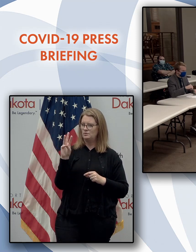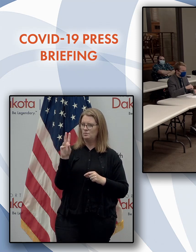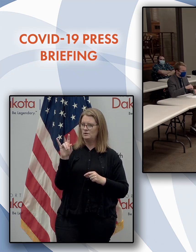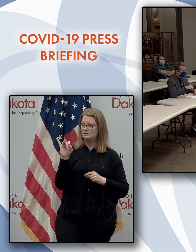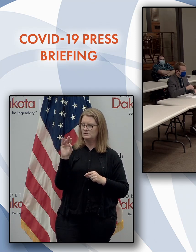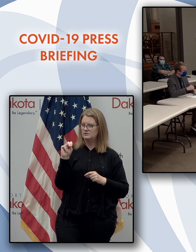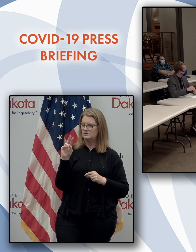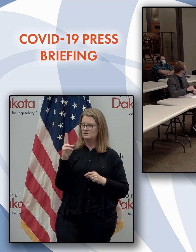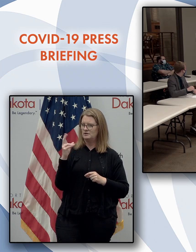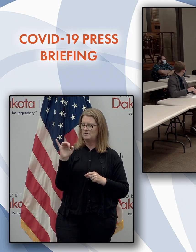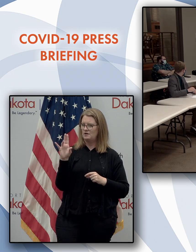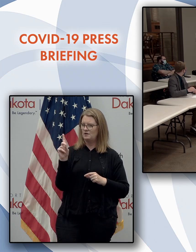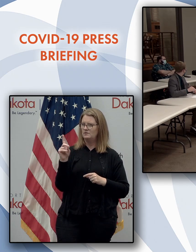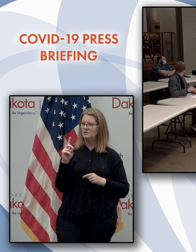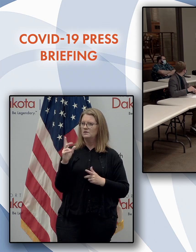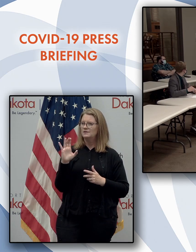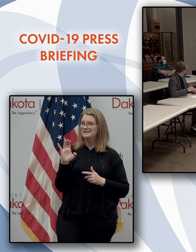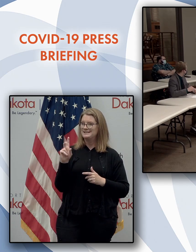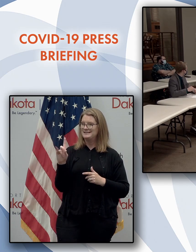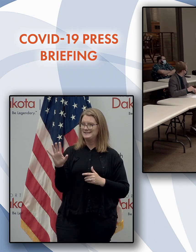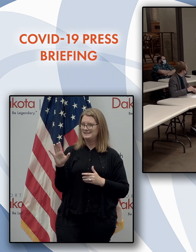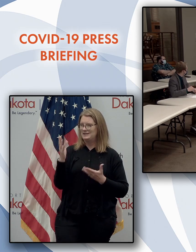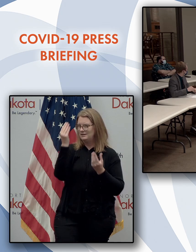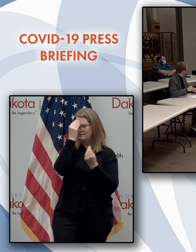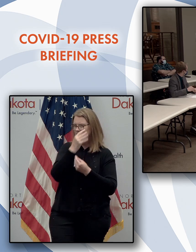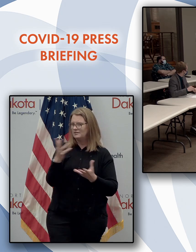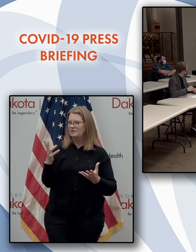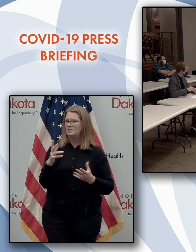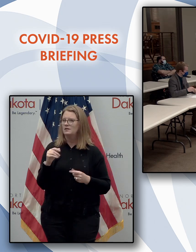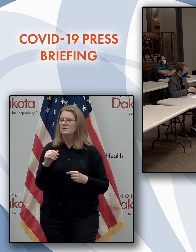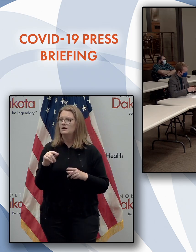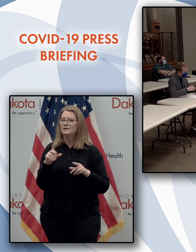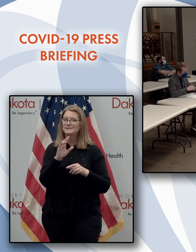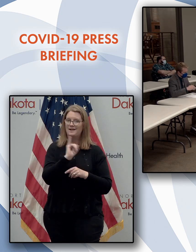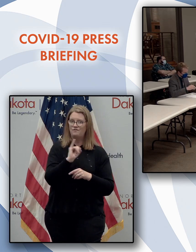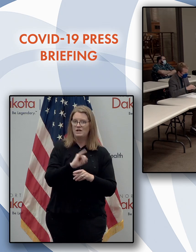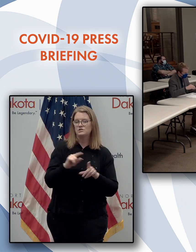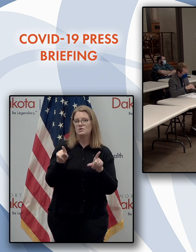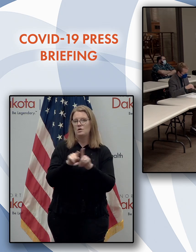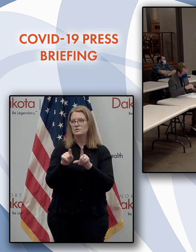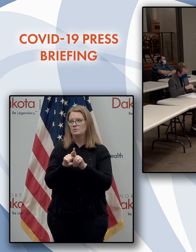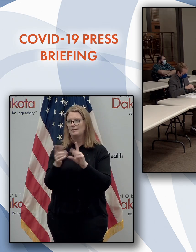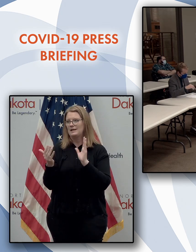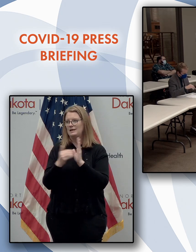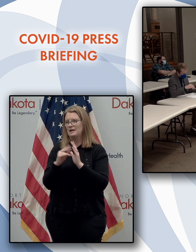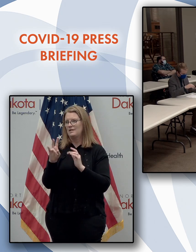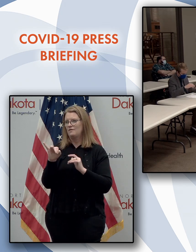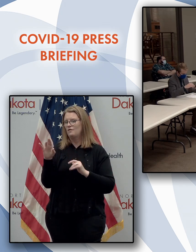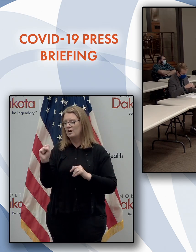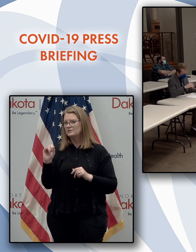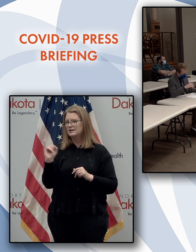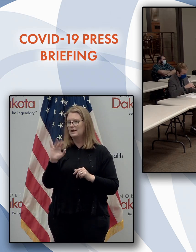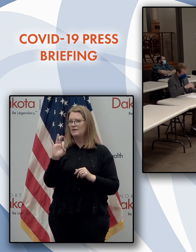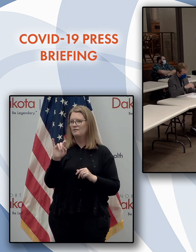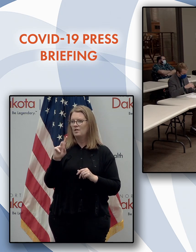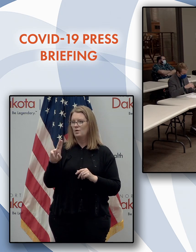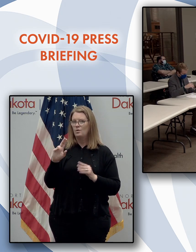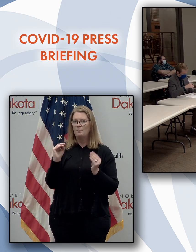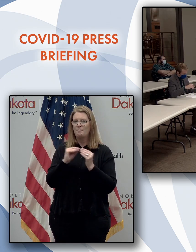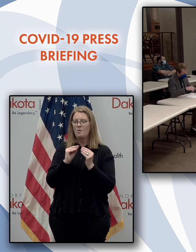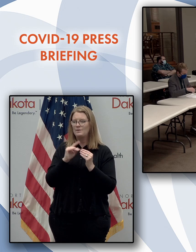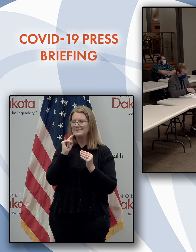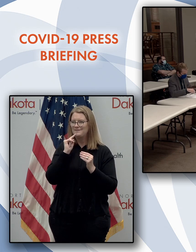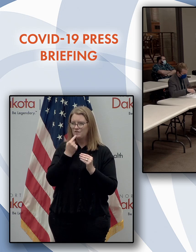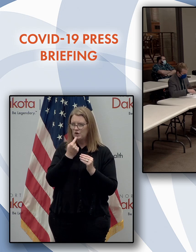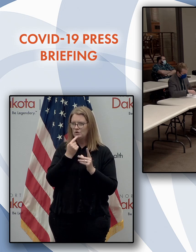Herald. Data from the CDC indicates that having a co-infection with another virus, such as influenza, results in a more severe